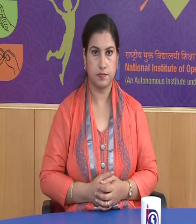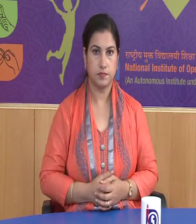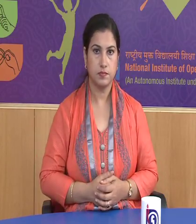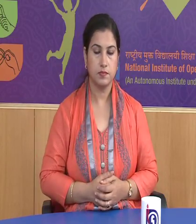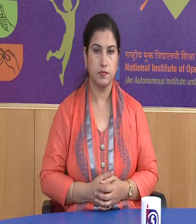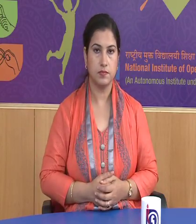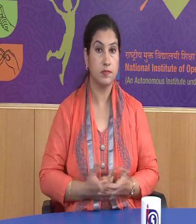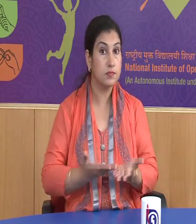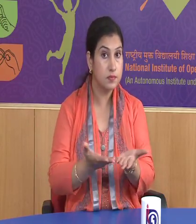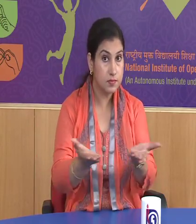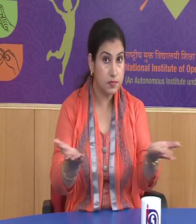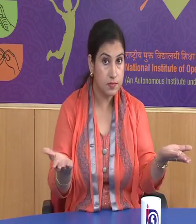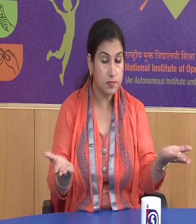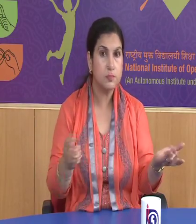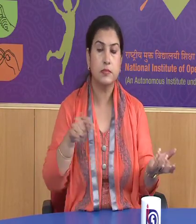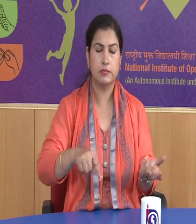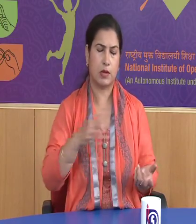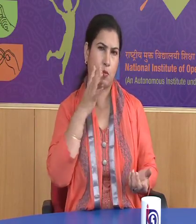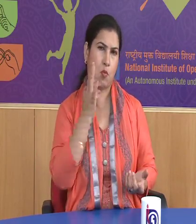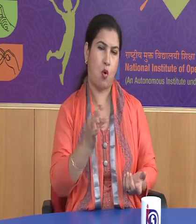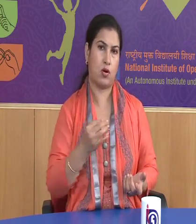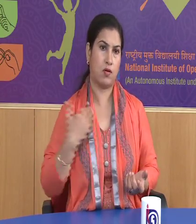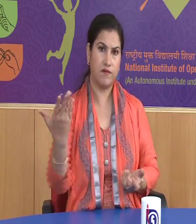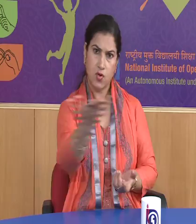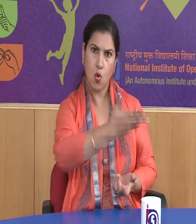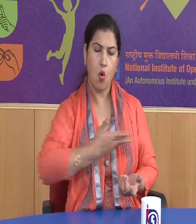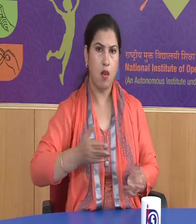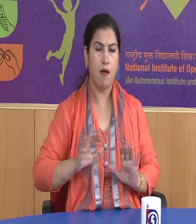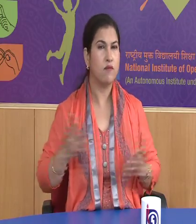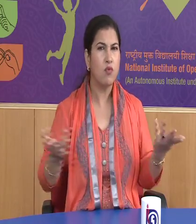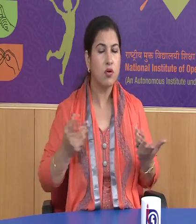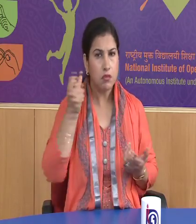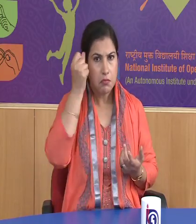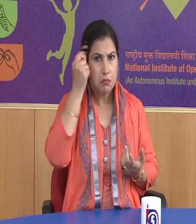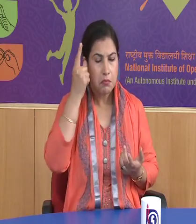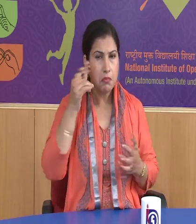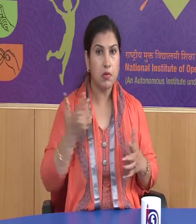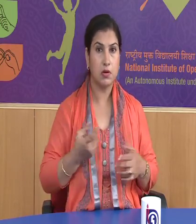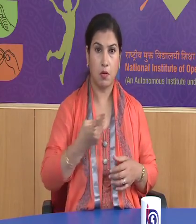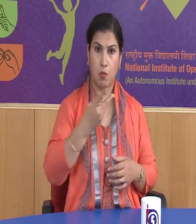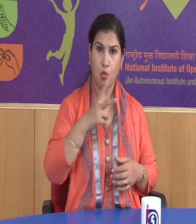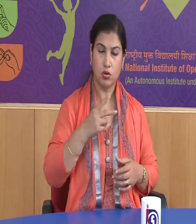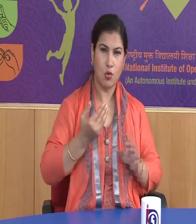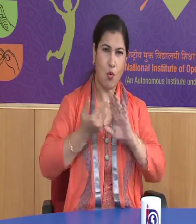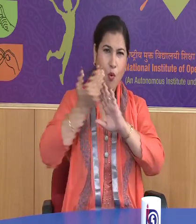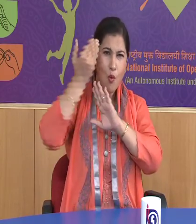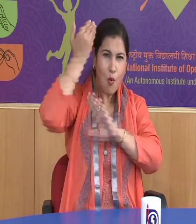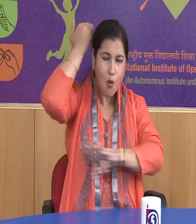Dear learners, it is important for us to understand both the old and new meanings